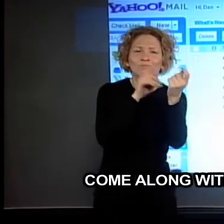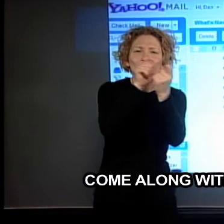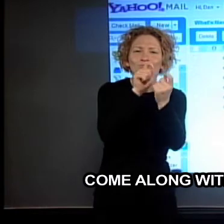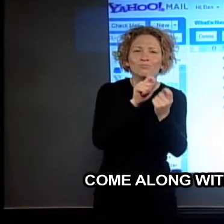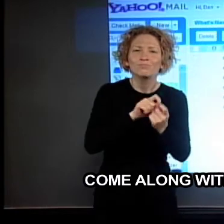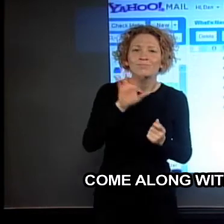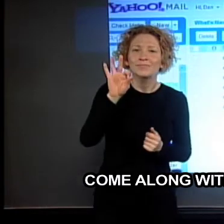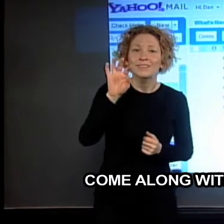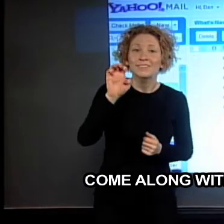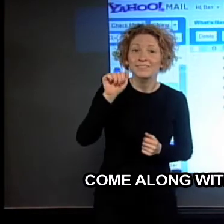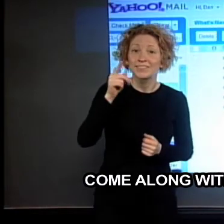your email.